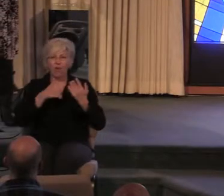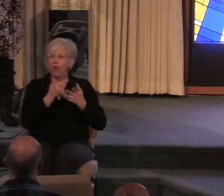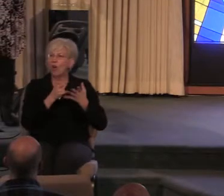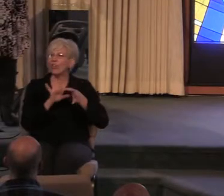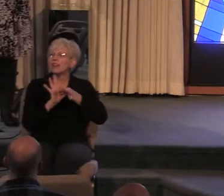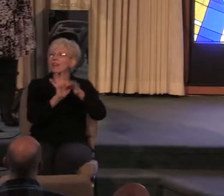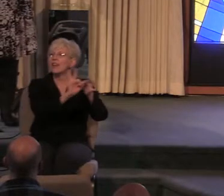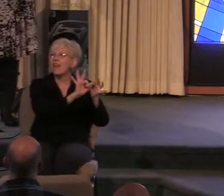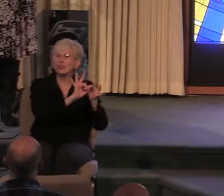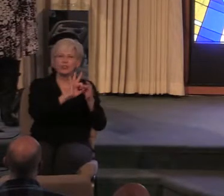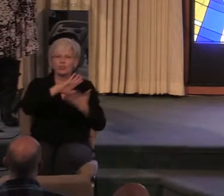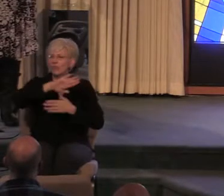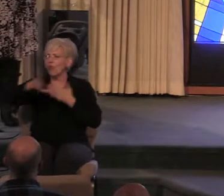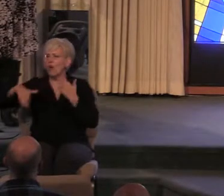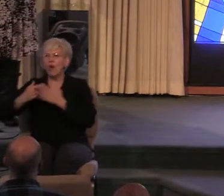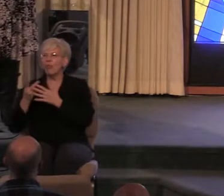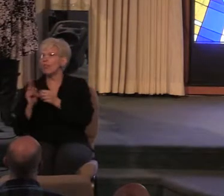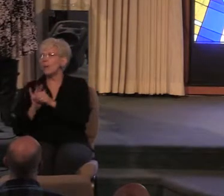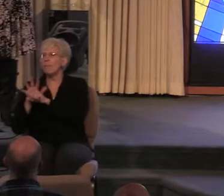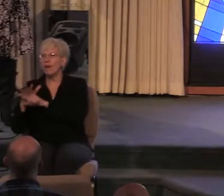all the abundance,